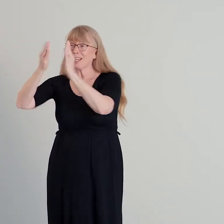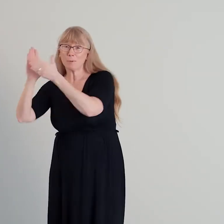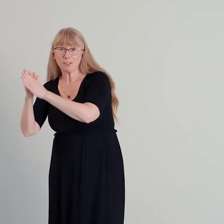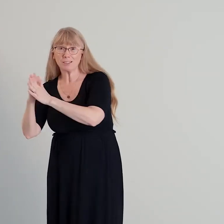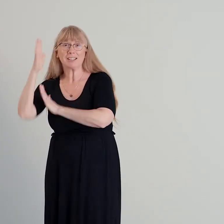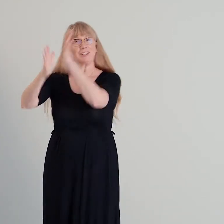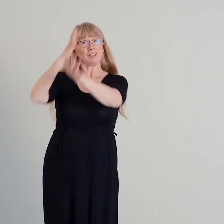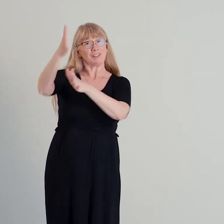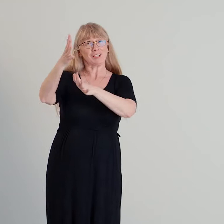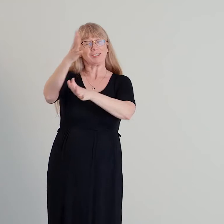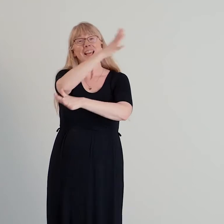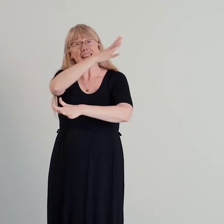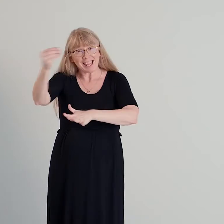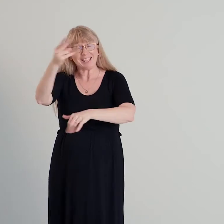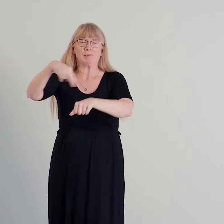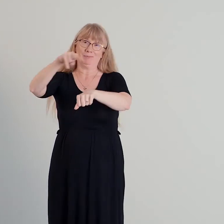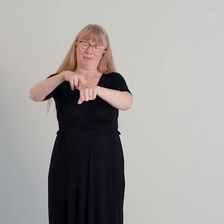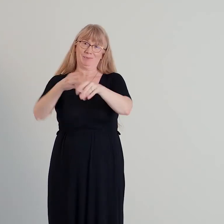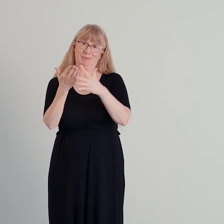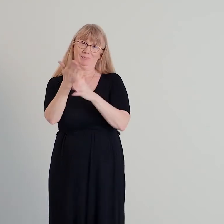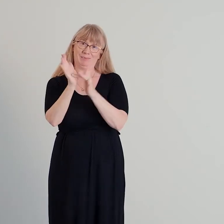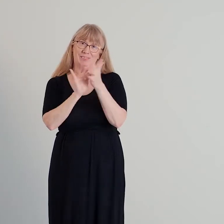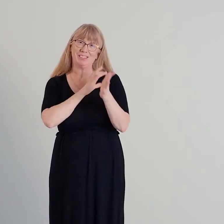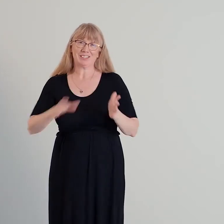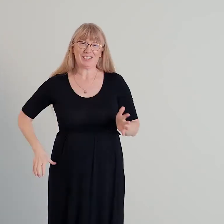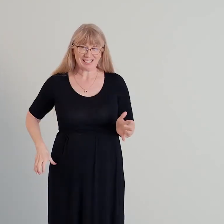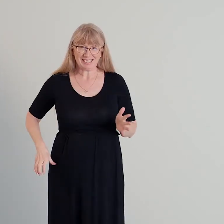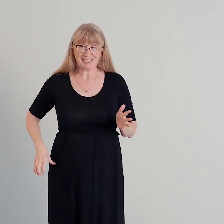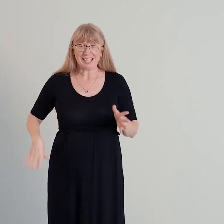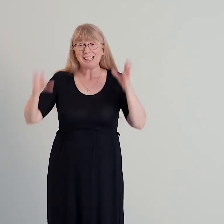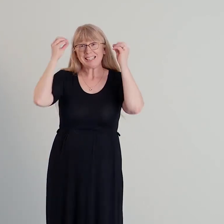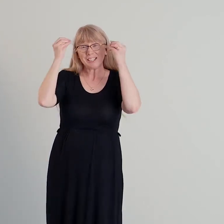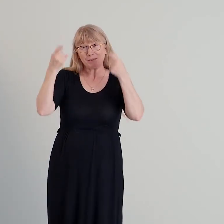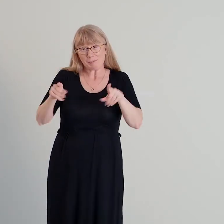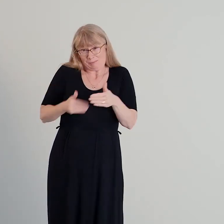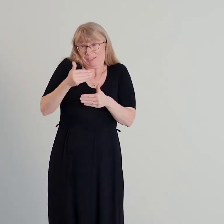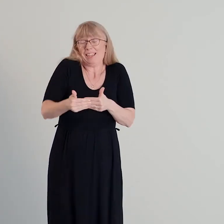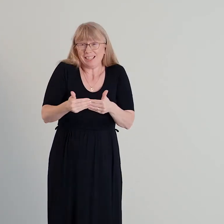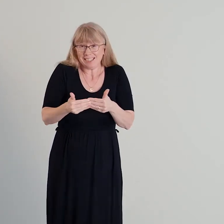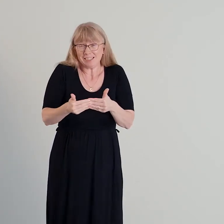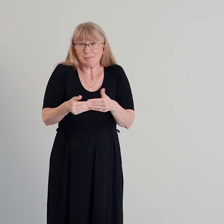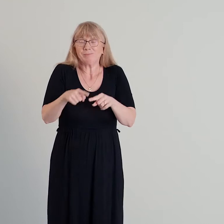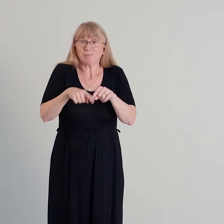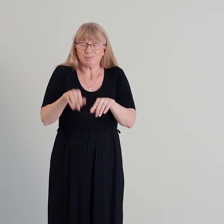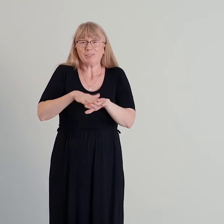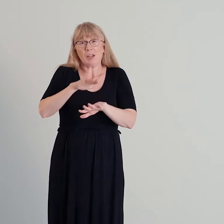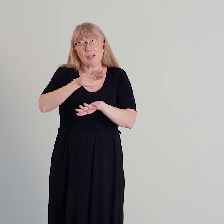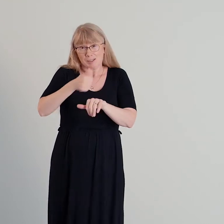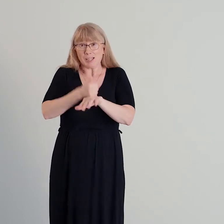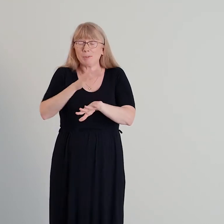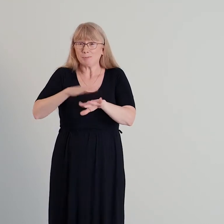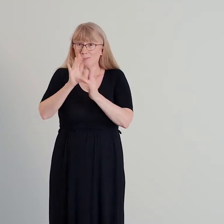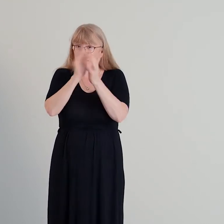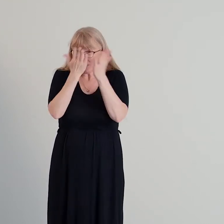the generations, and the nations through Jesus Christ. And the teaching that you're about to hear is based on the Bible, and we believe